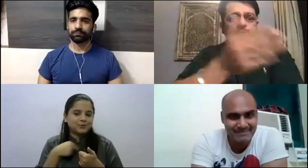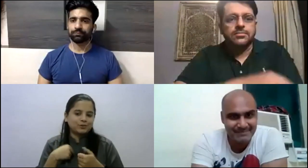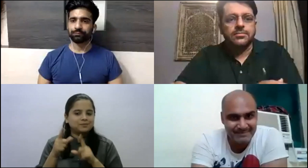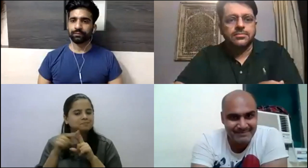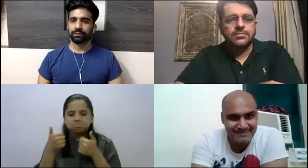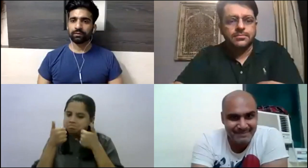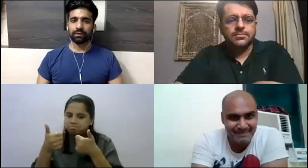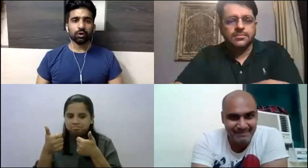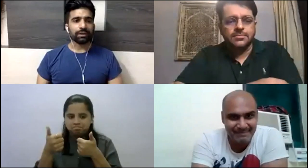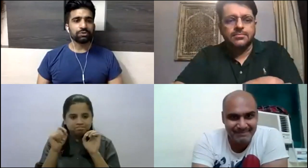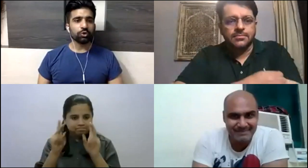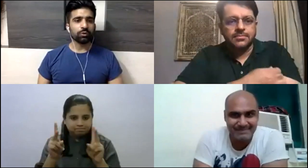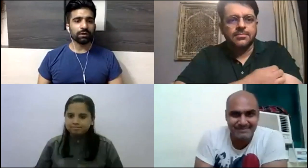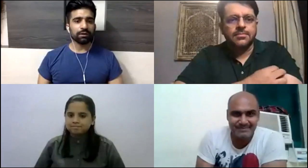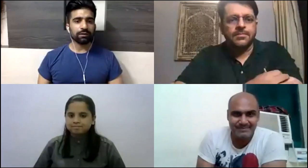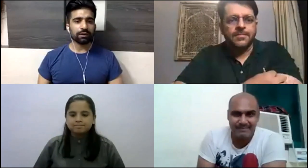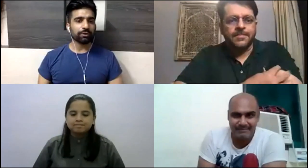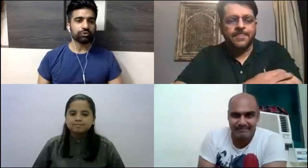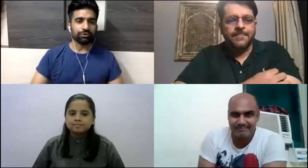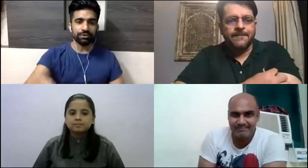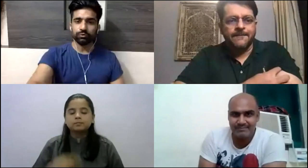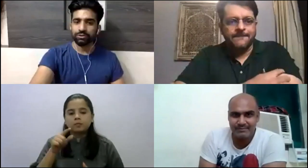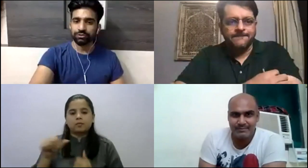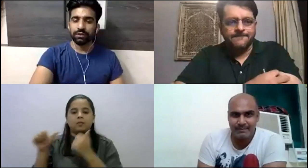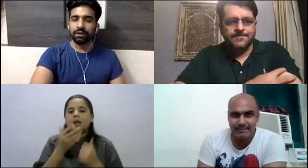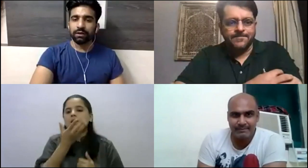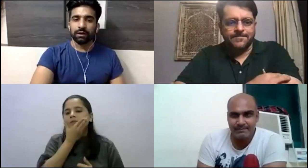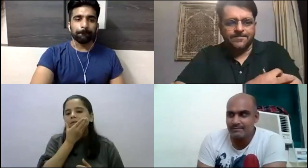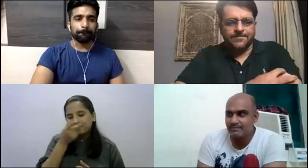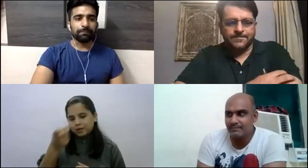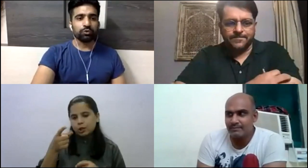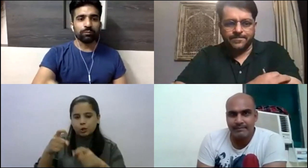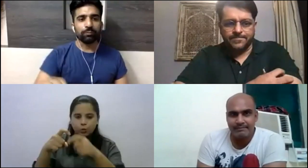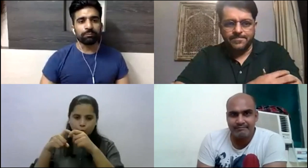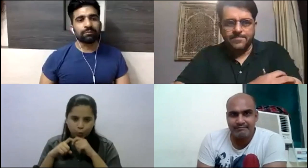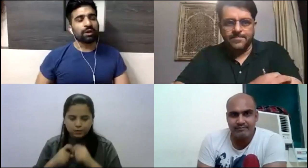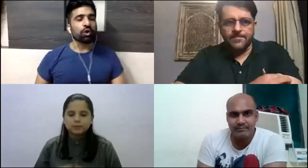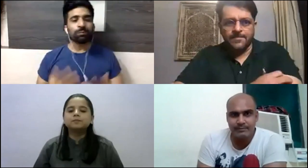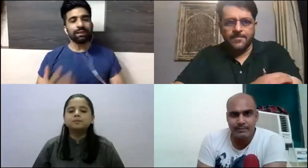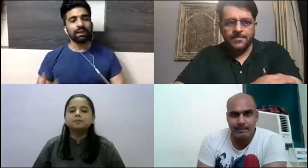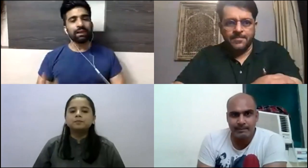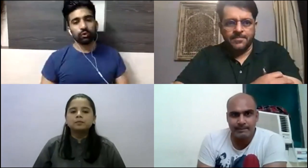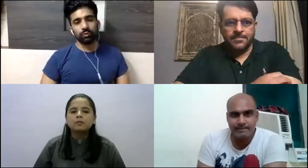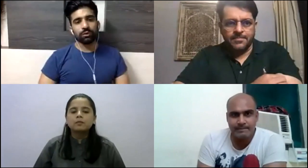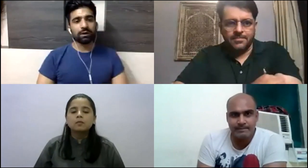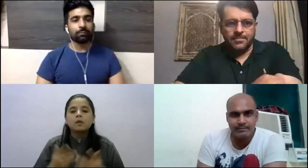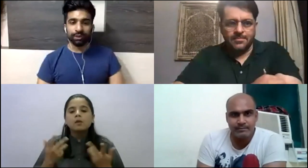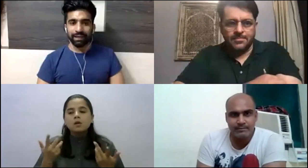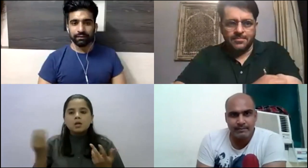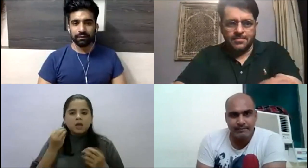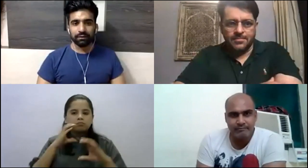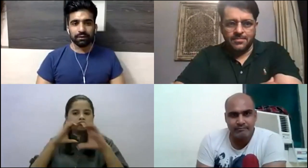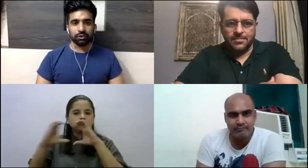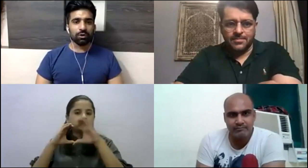Awesome. Okay, so coming to Shafiq's question, so not being able to